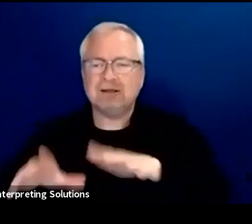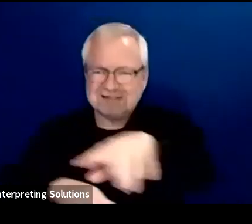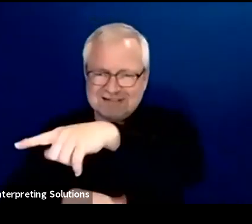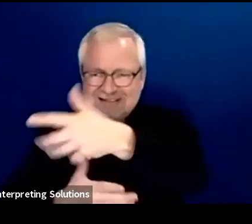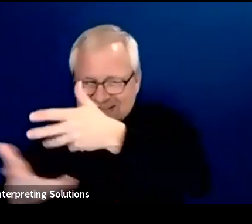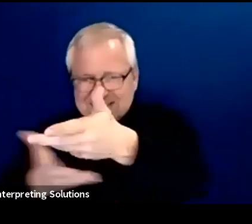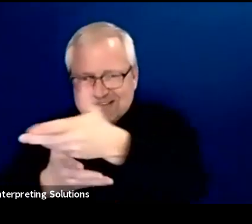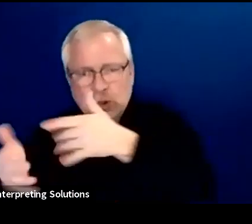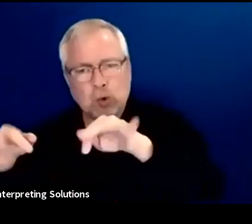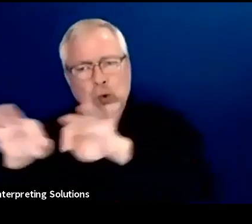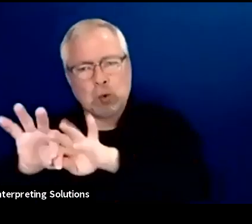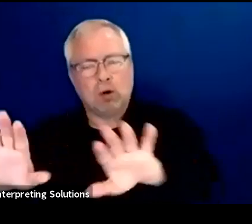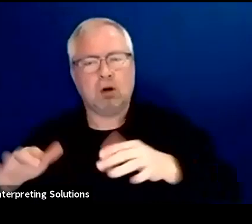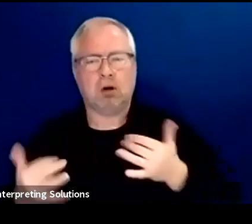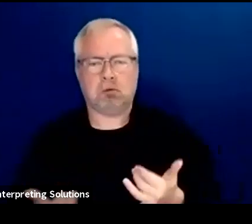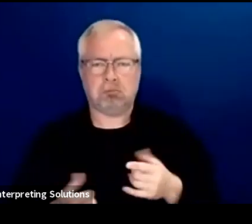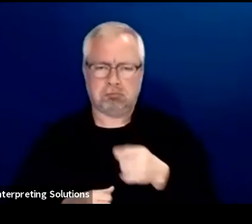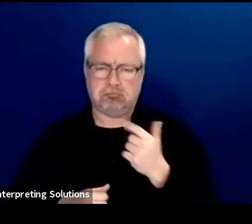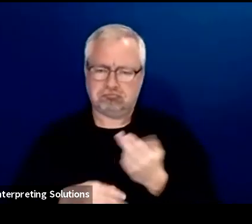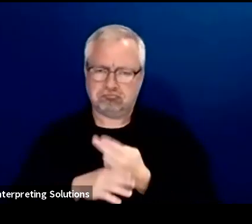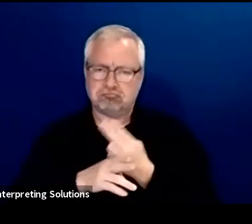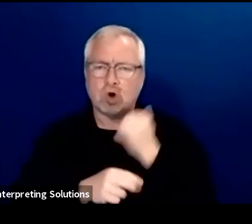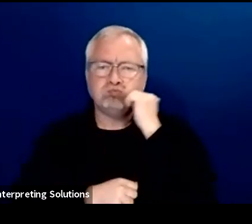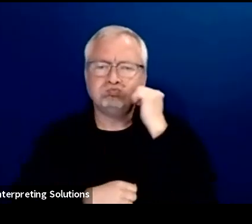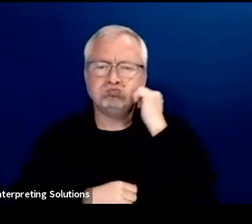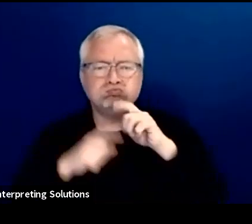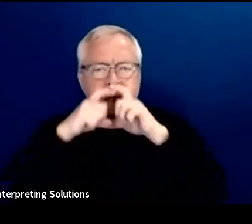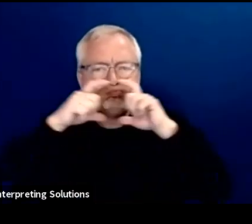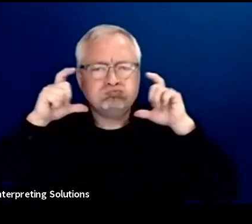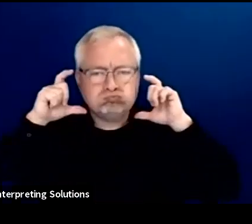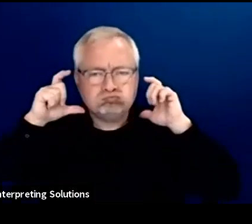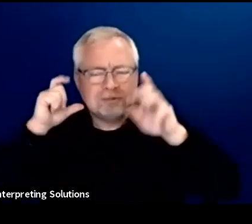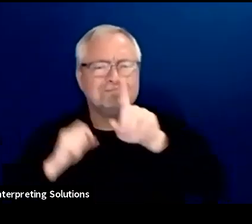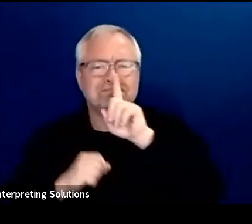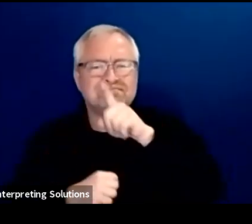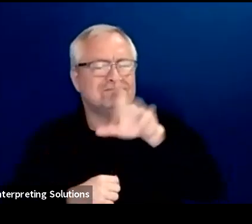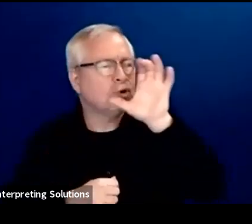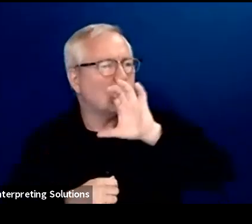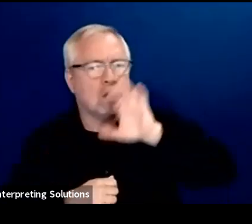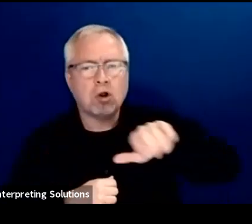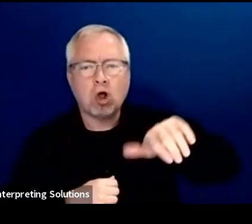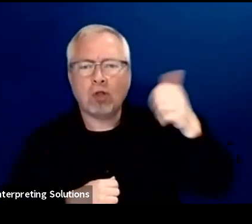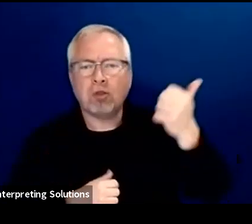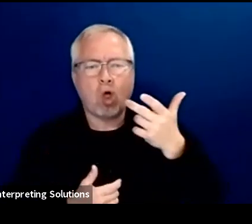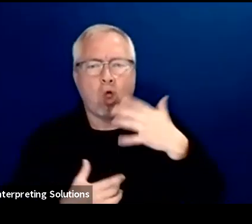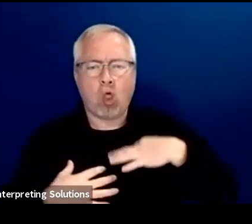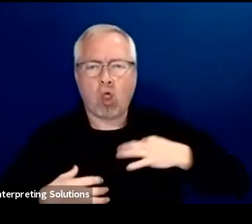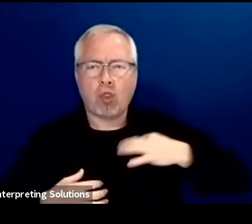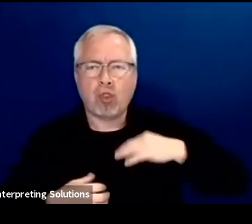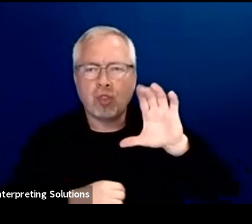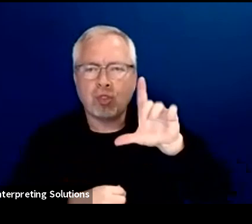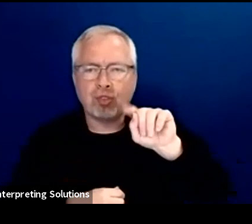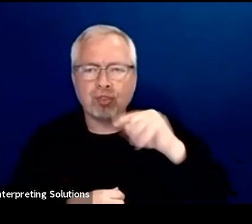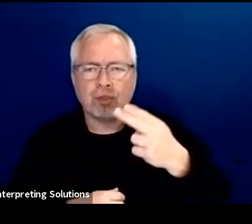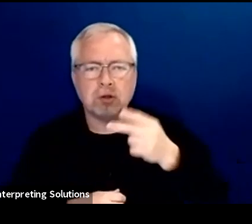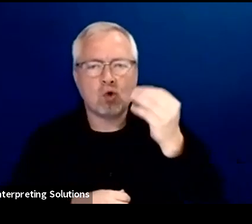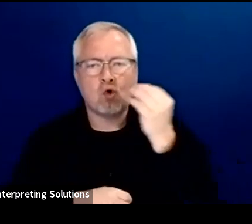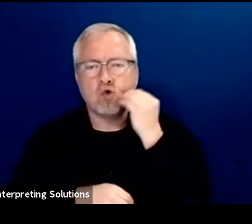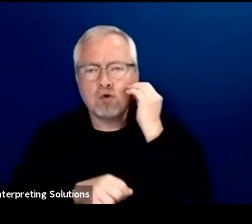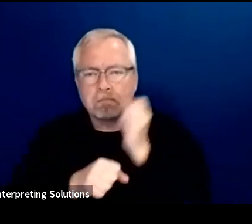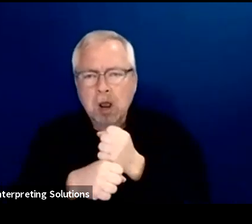mask, it would be great if you could just find cloth masks or look to make your own masks. We do have some specific